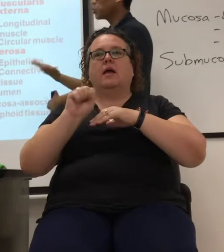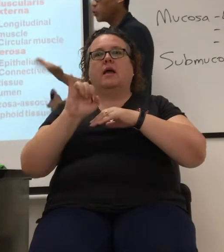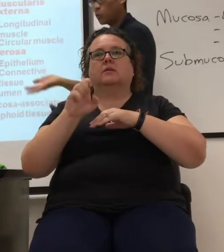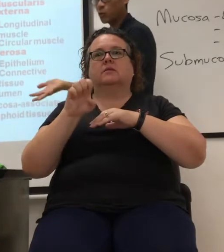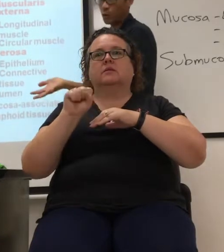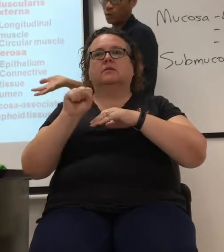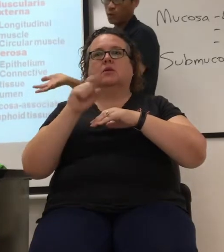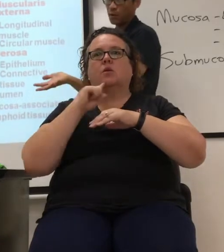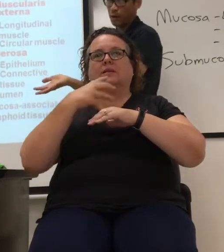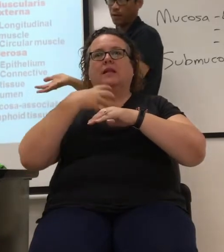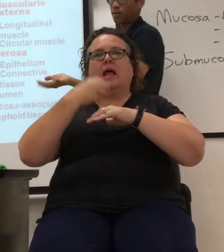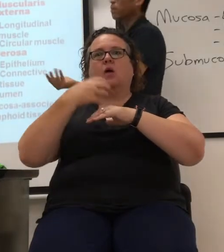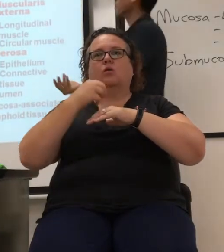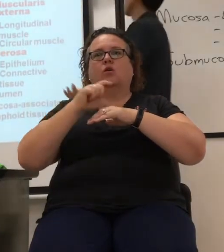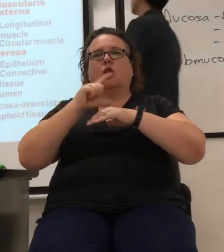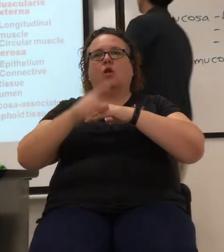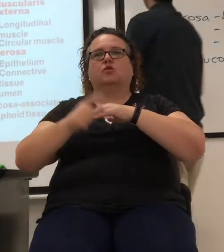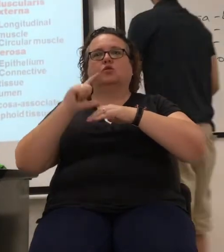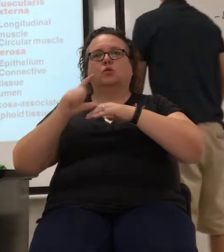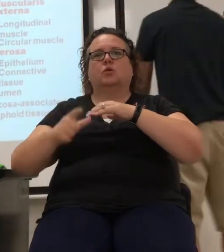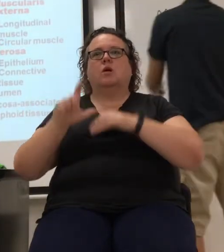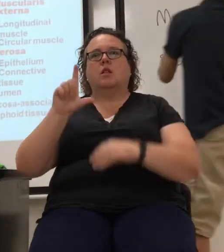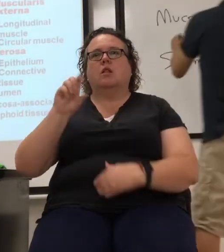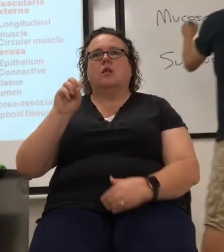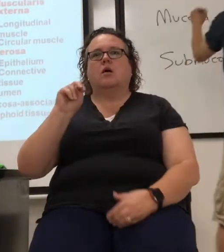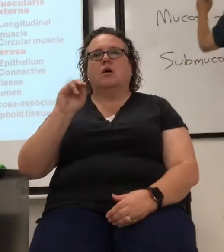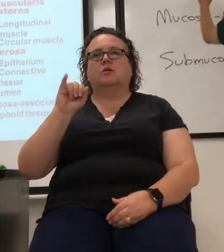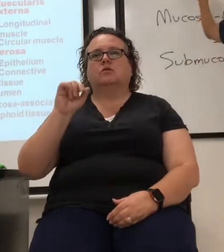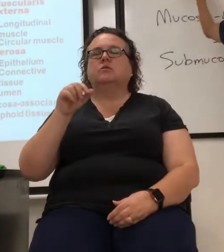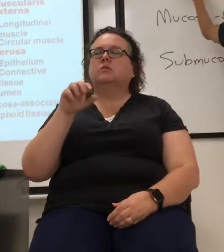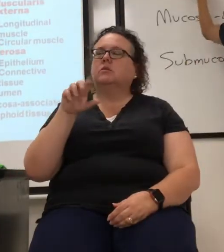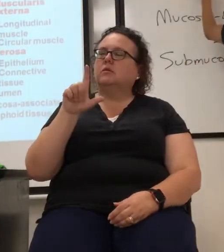outer longitudinal layer.